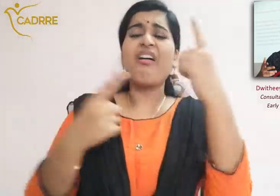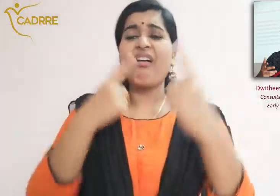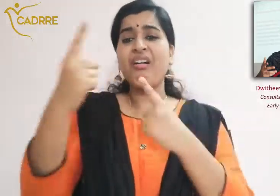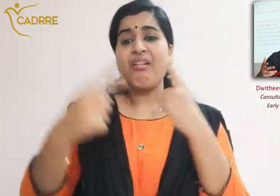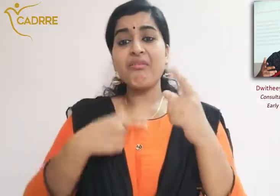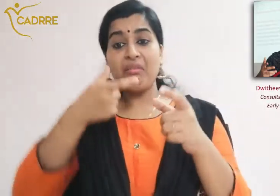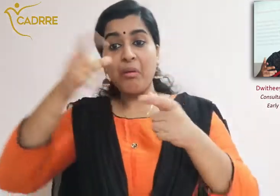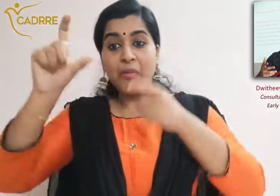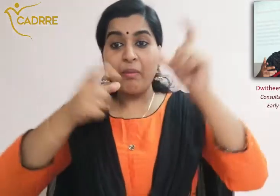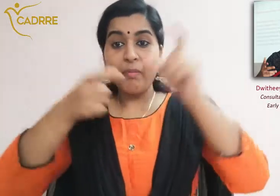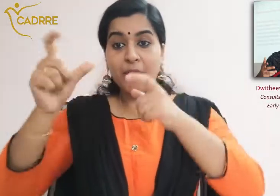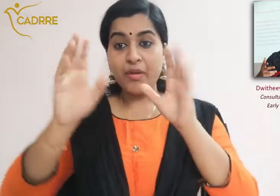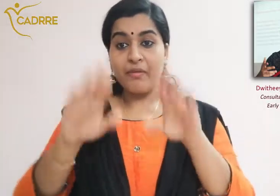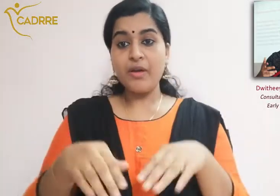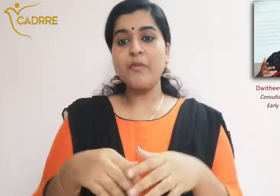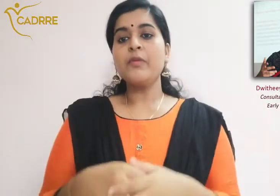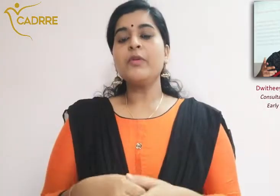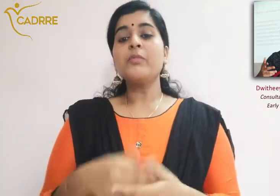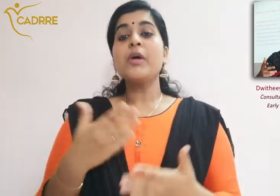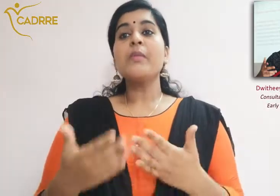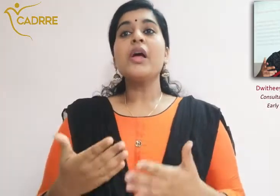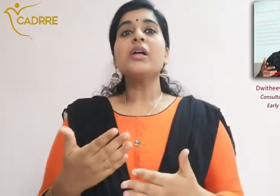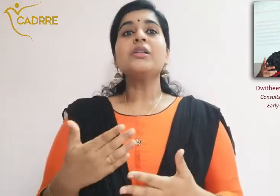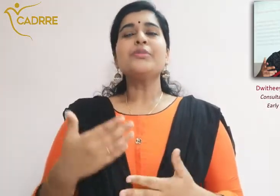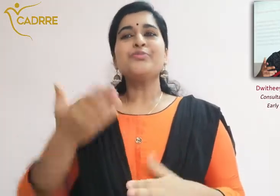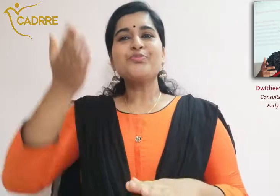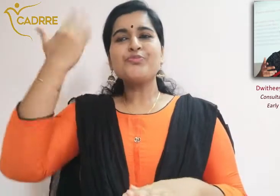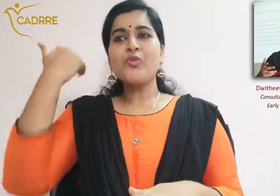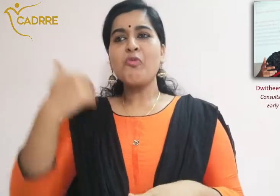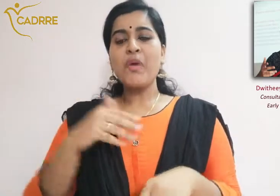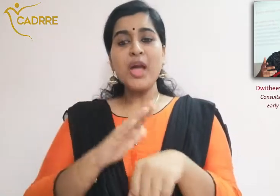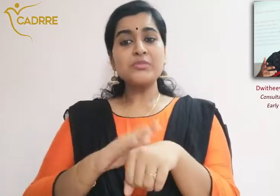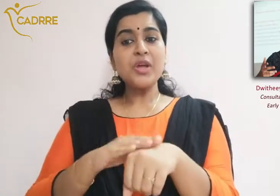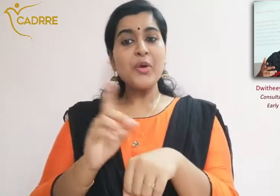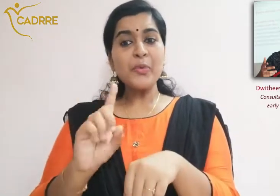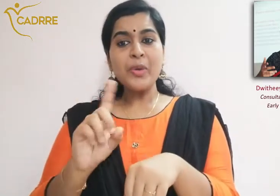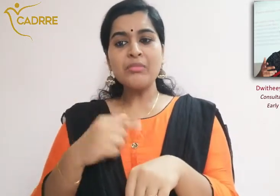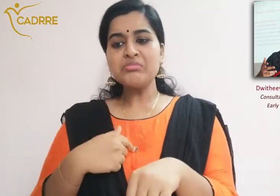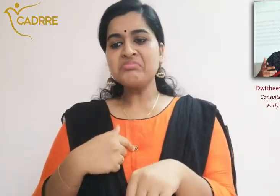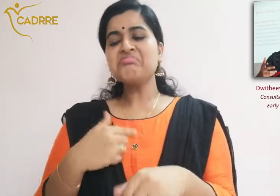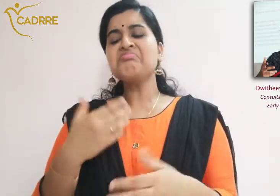sleep even without any significant medical history.